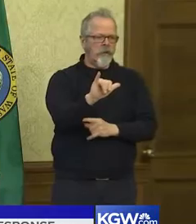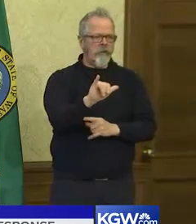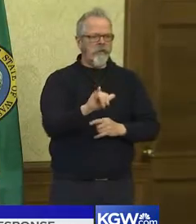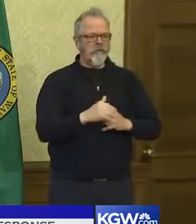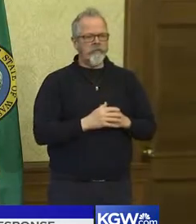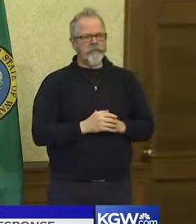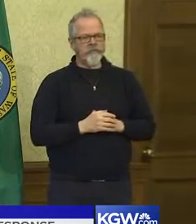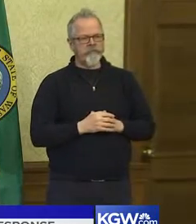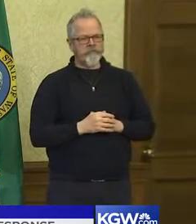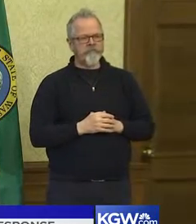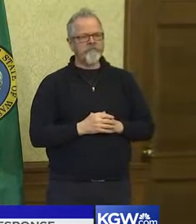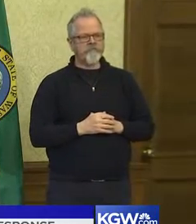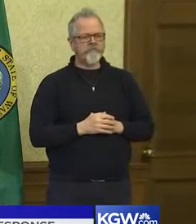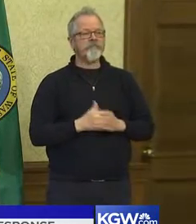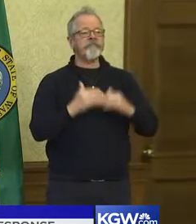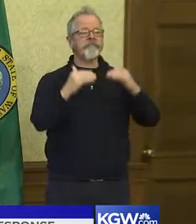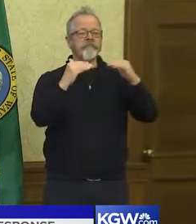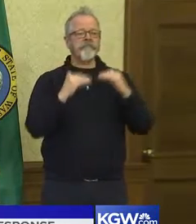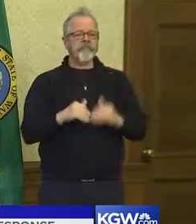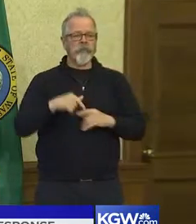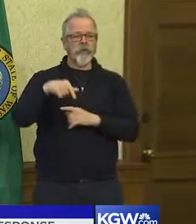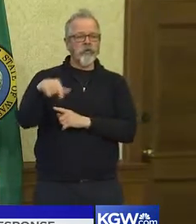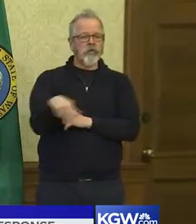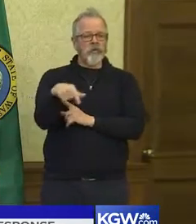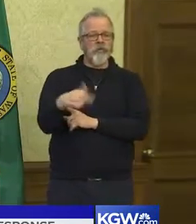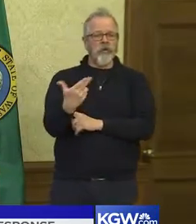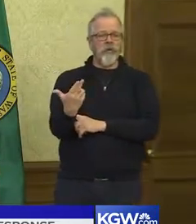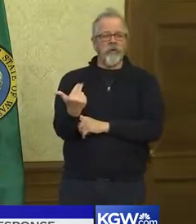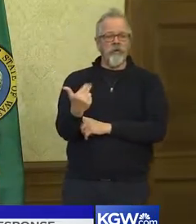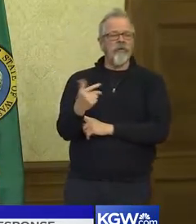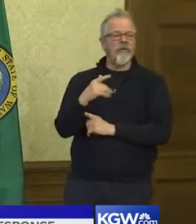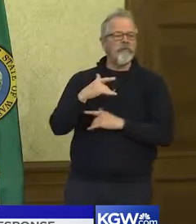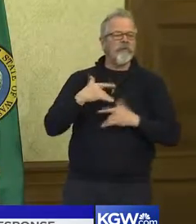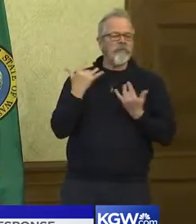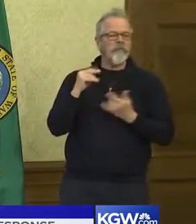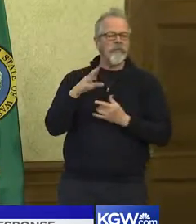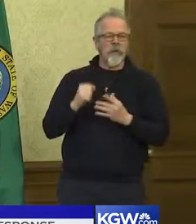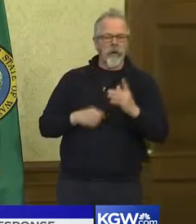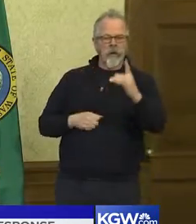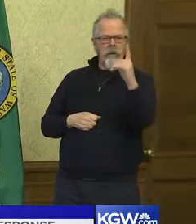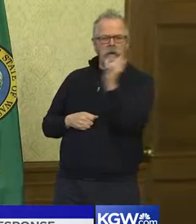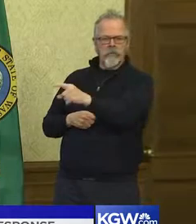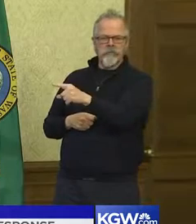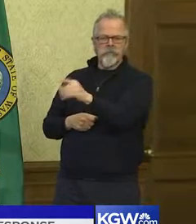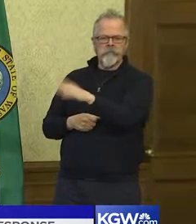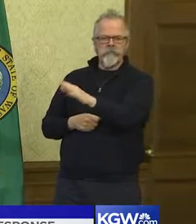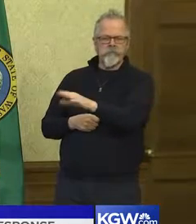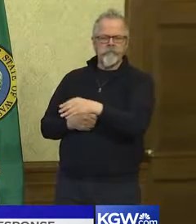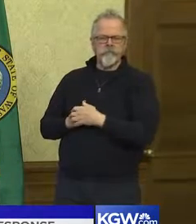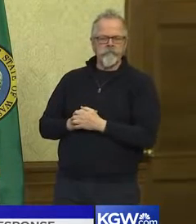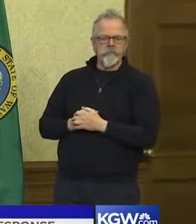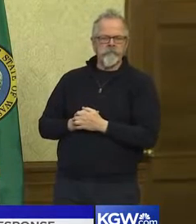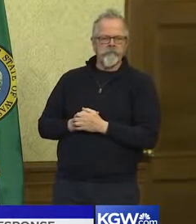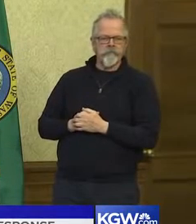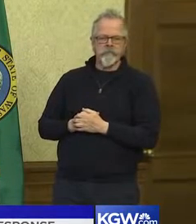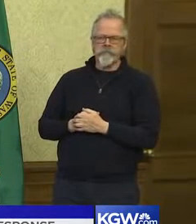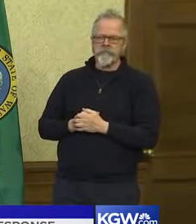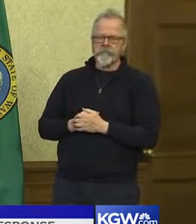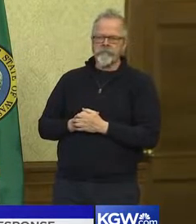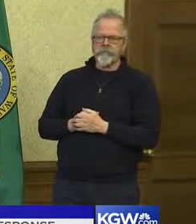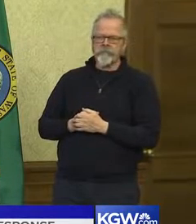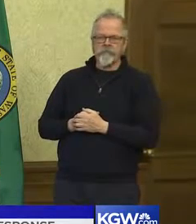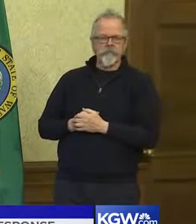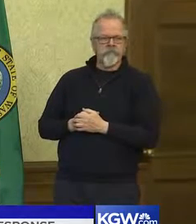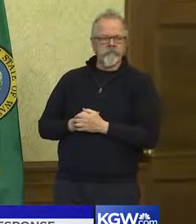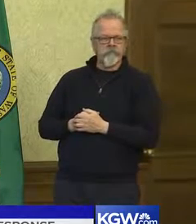Commissioner, first for you, how many Washingtonians are still in that processing point where they're still waiting for